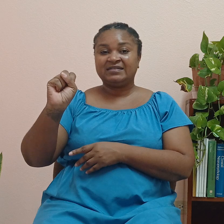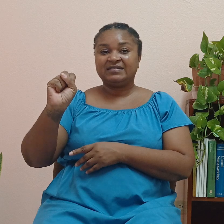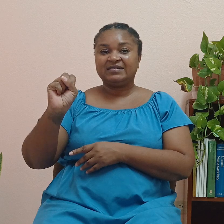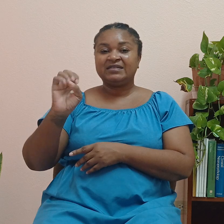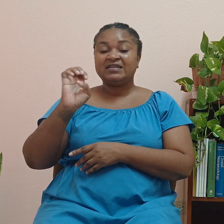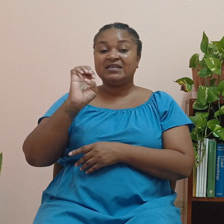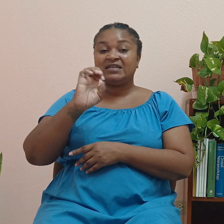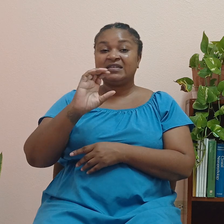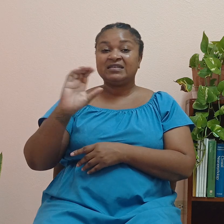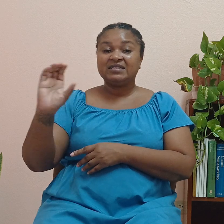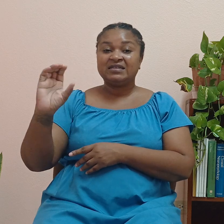Ecclesiastes,